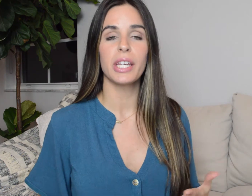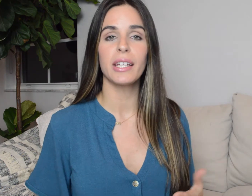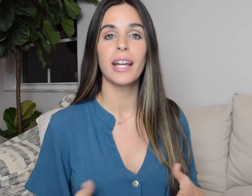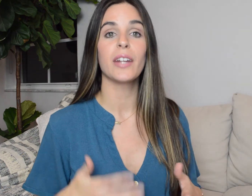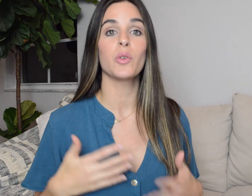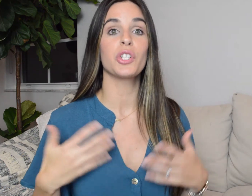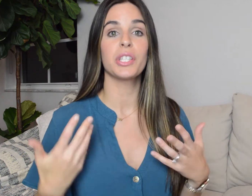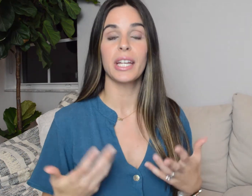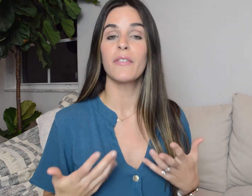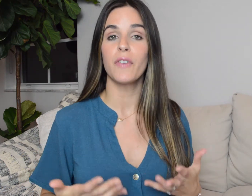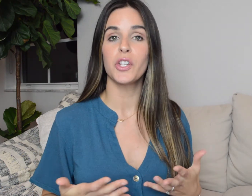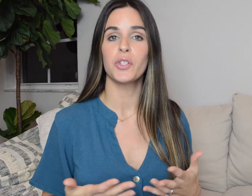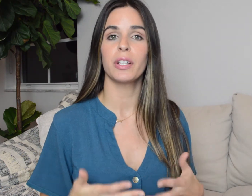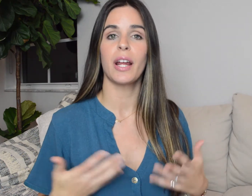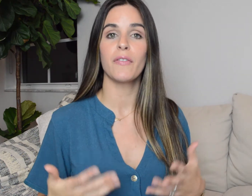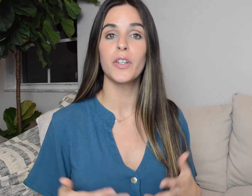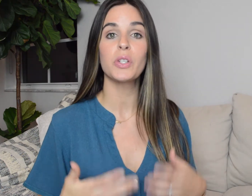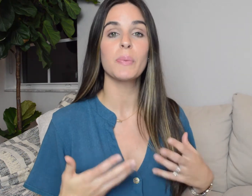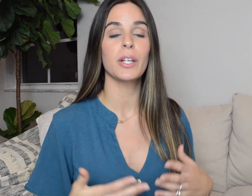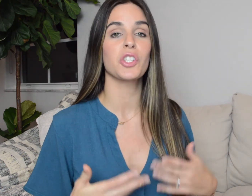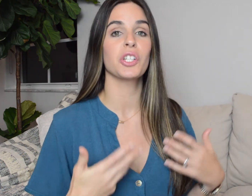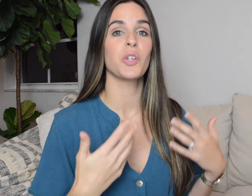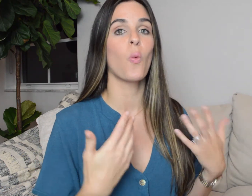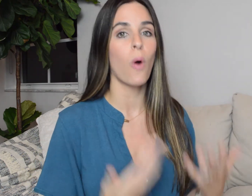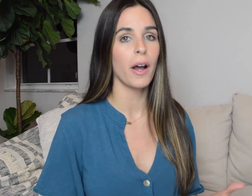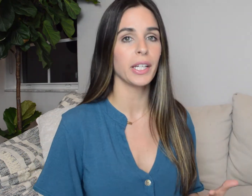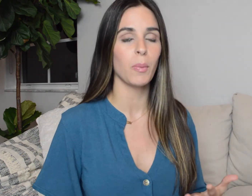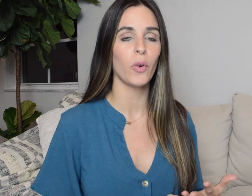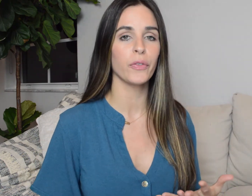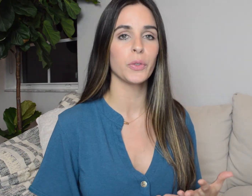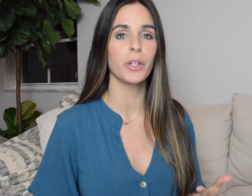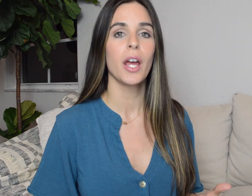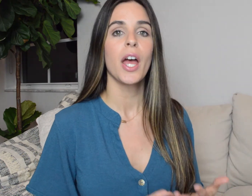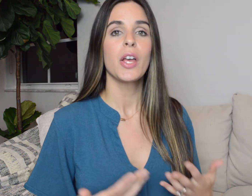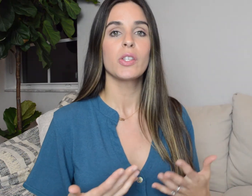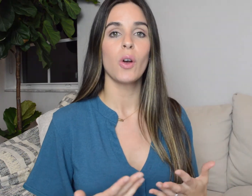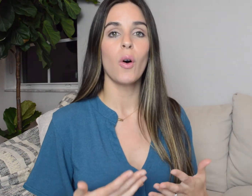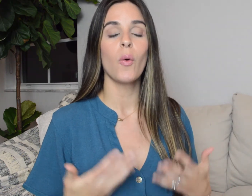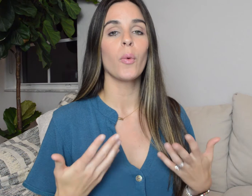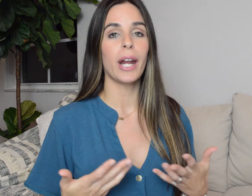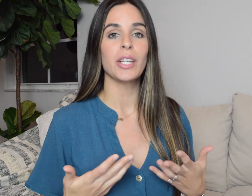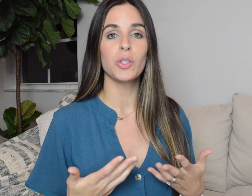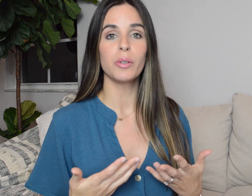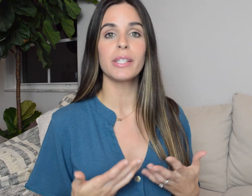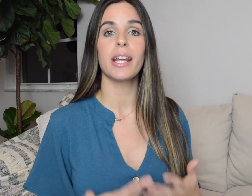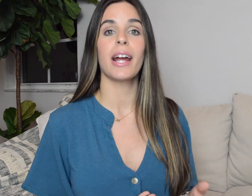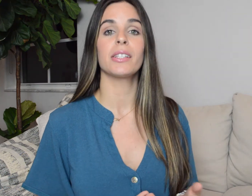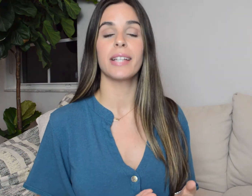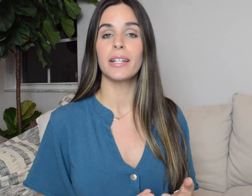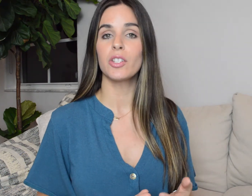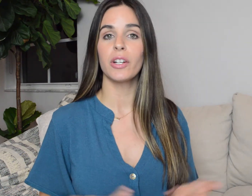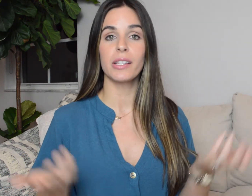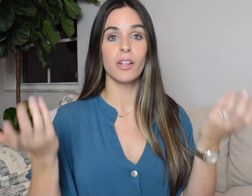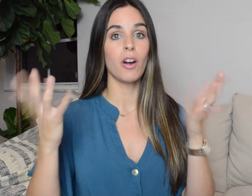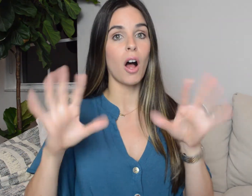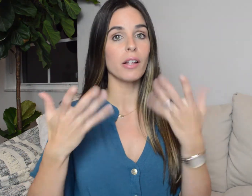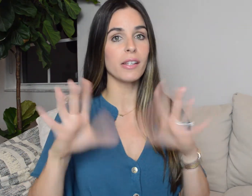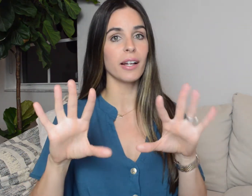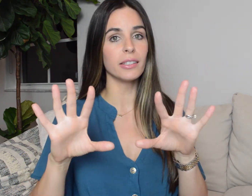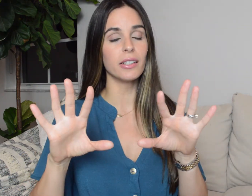eating, I notice she's getting frustrated, and I feel it's because she doesn't want any more food. So what I do is that I sign to her and I tell her all done, and